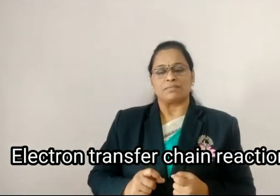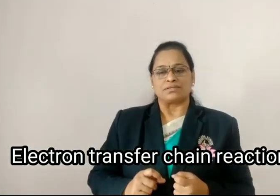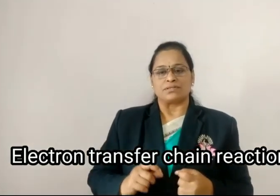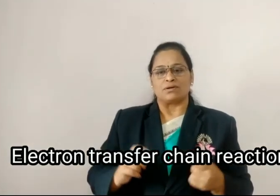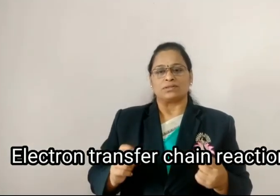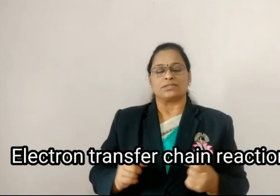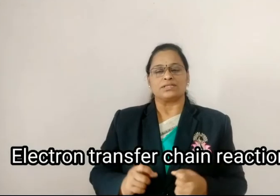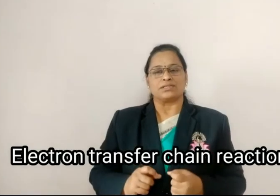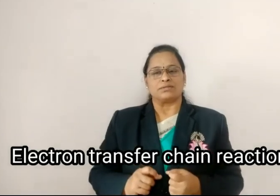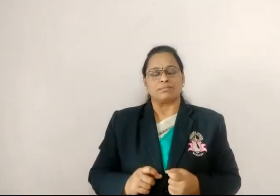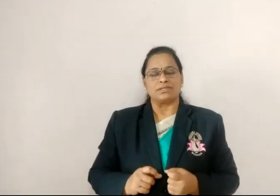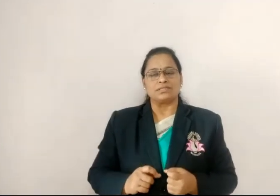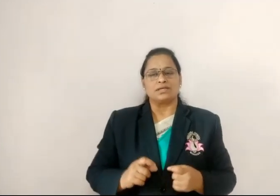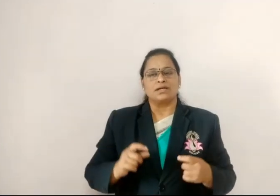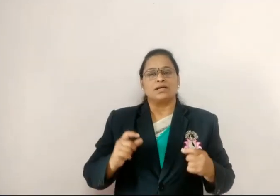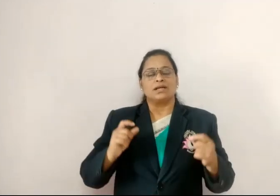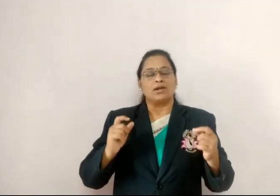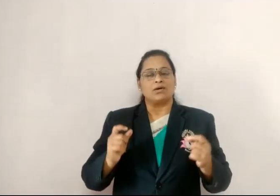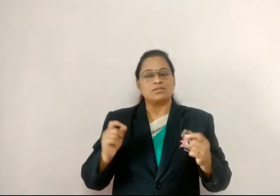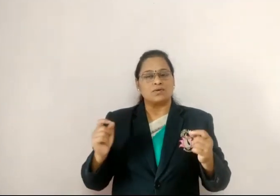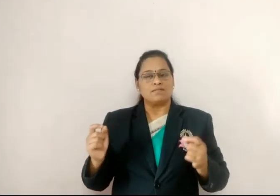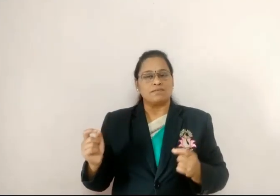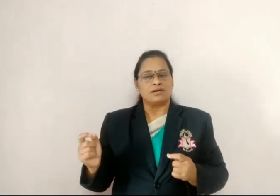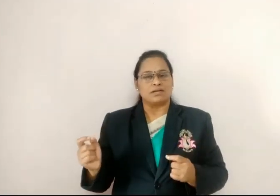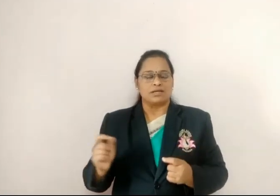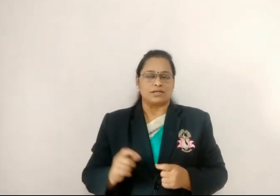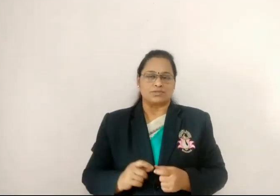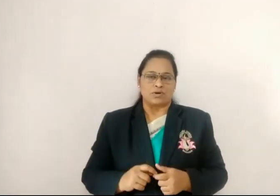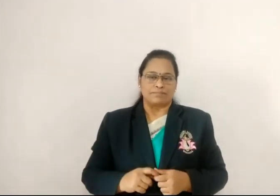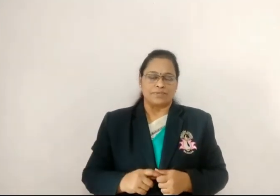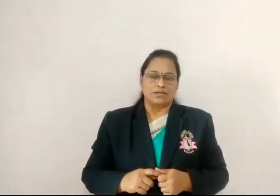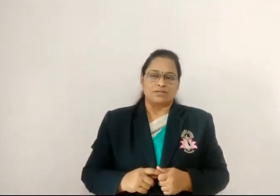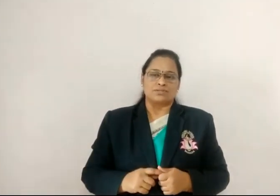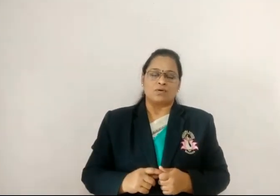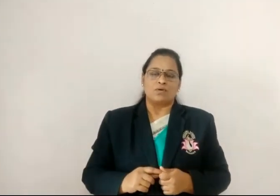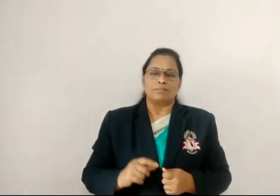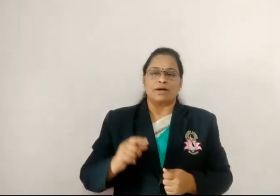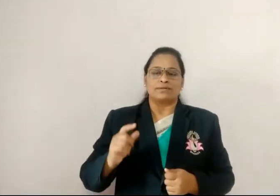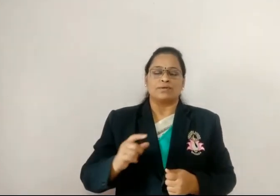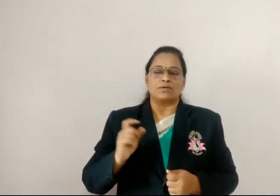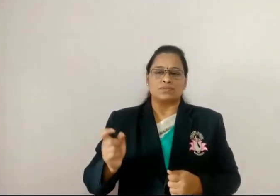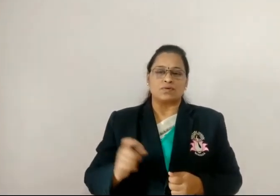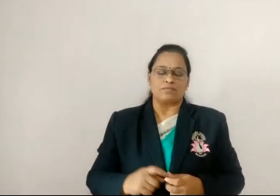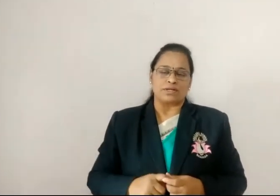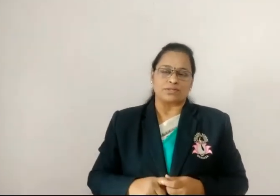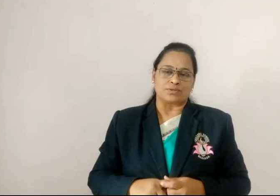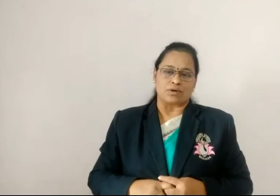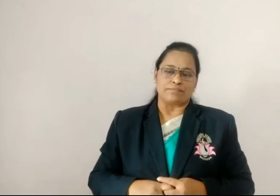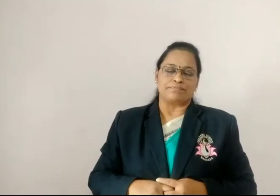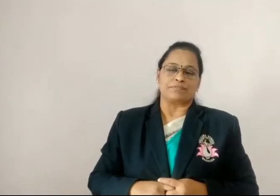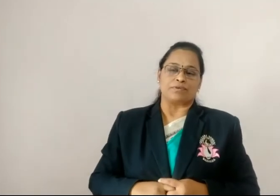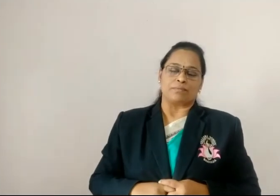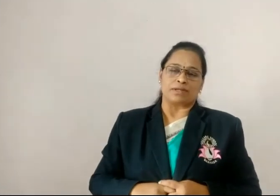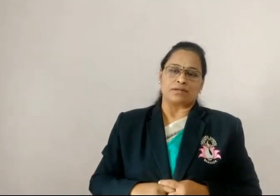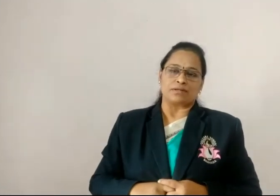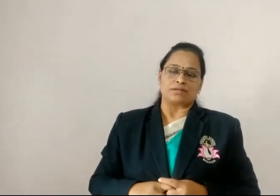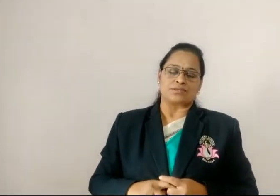chemistry, oxidation means loss of electron. So by the loss of electron from NADH,